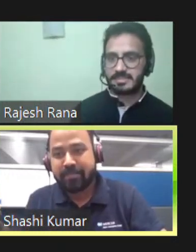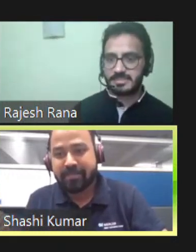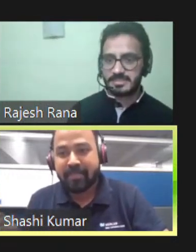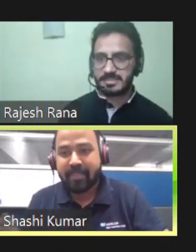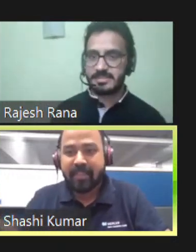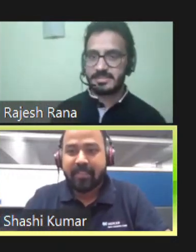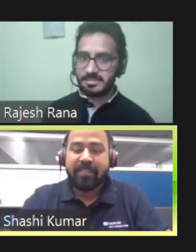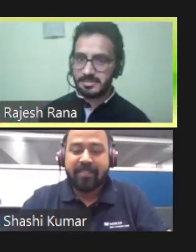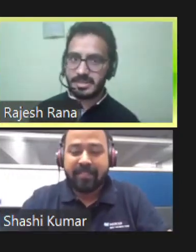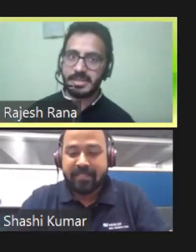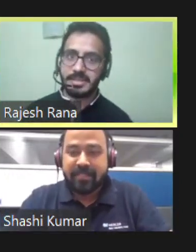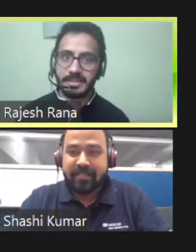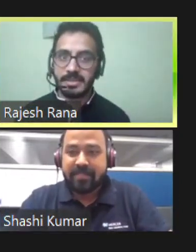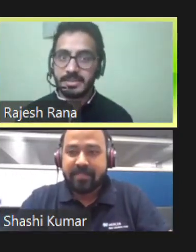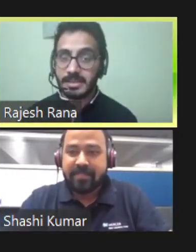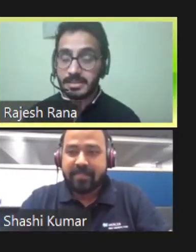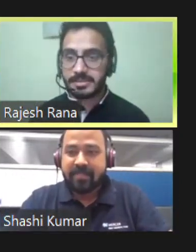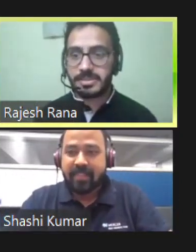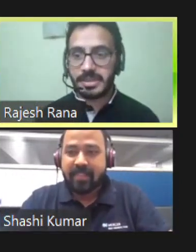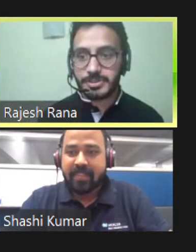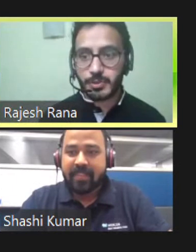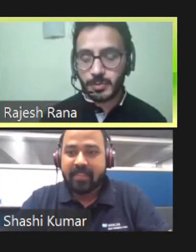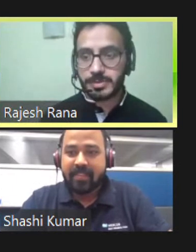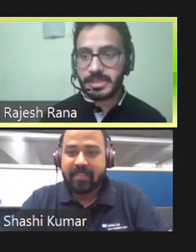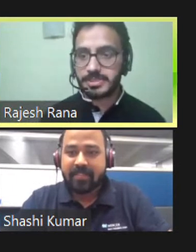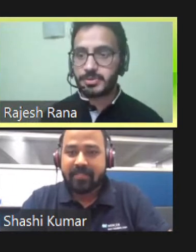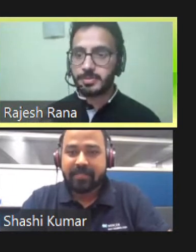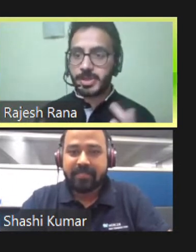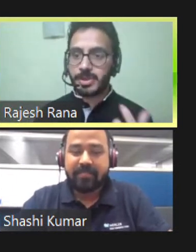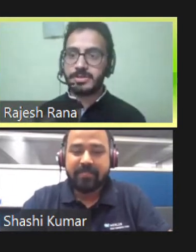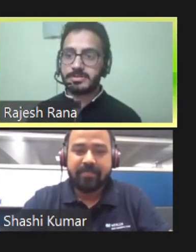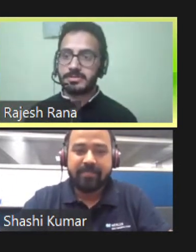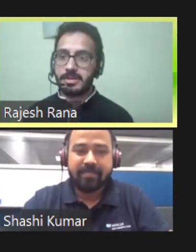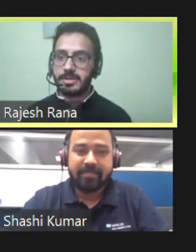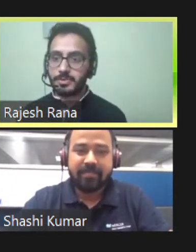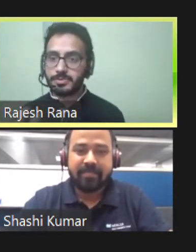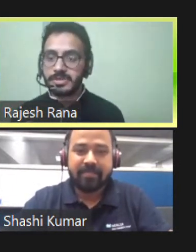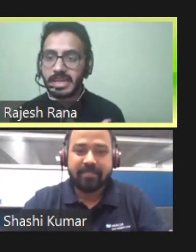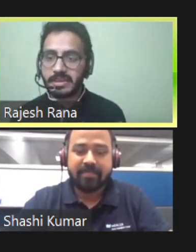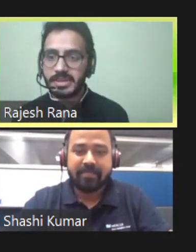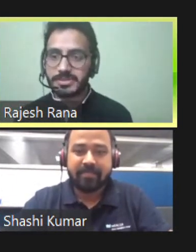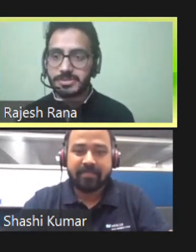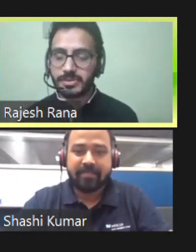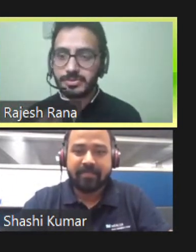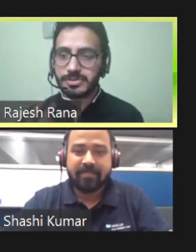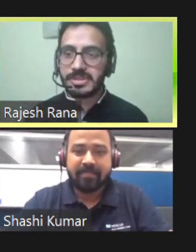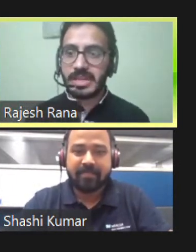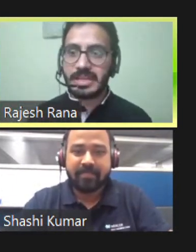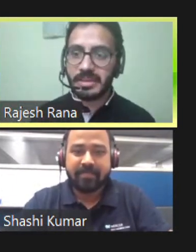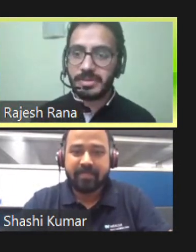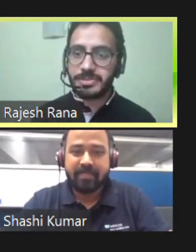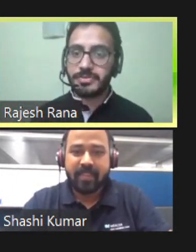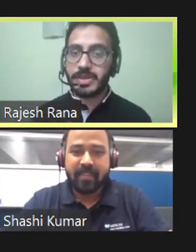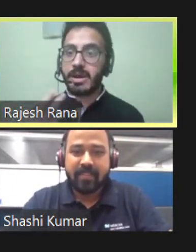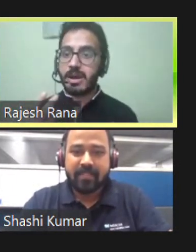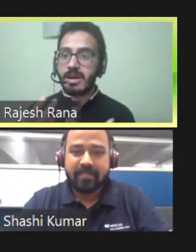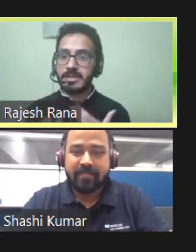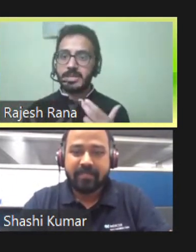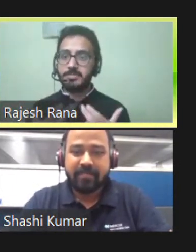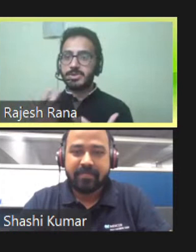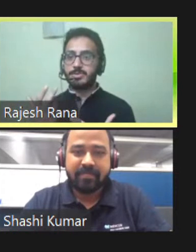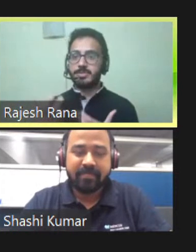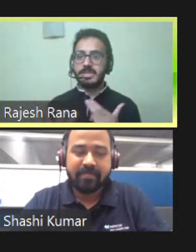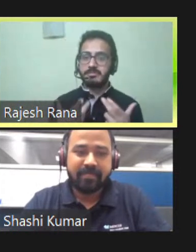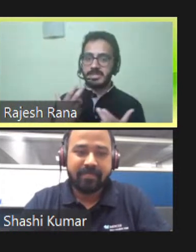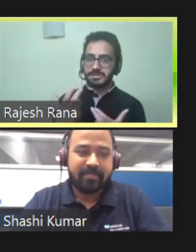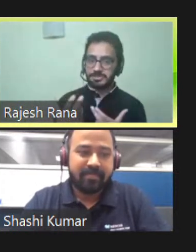gap. Right. That is true. That is true because through the language, through the sign language, we are